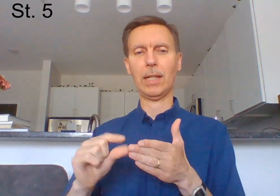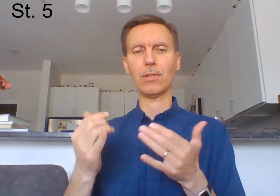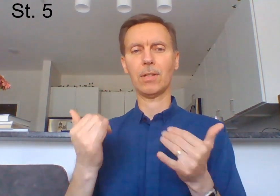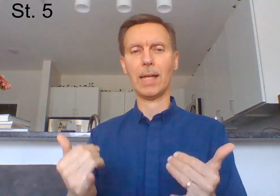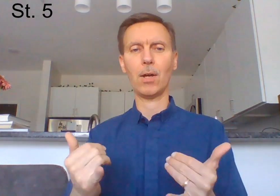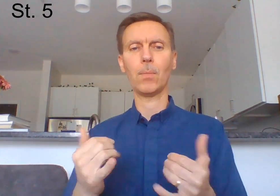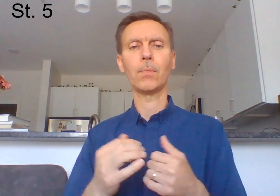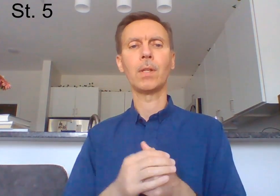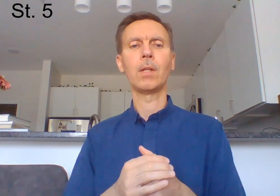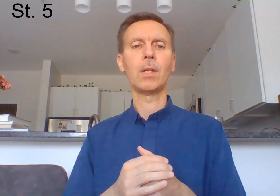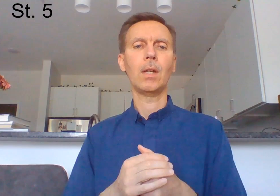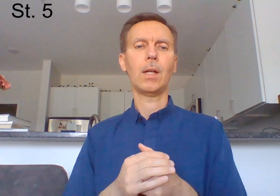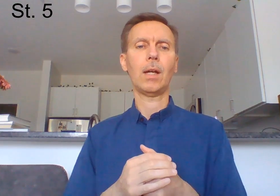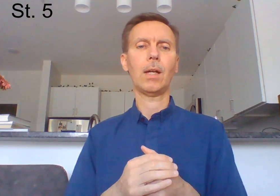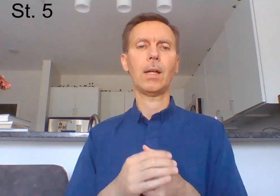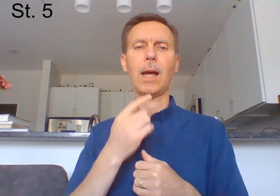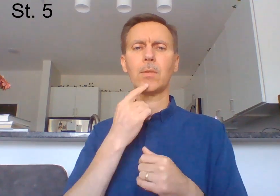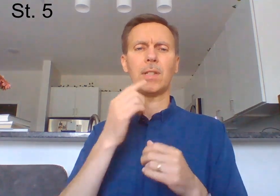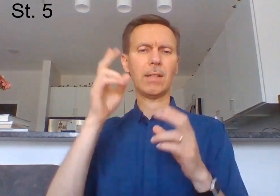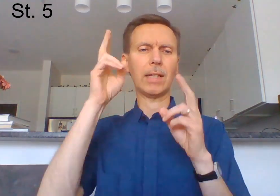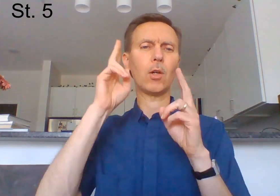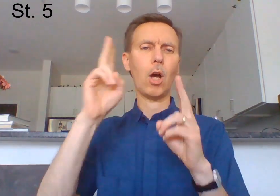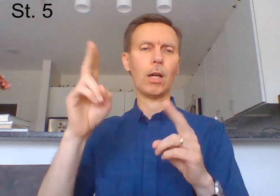stanza. Now, I would say like honor.